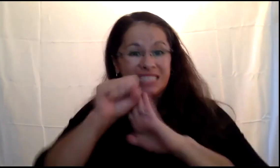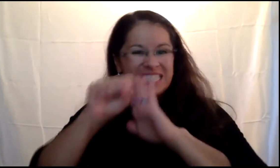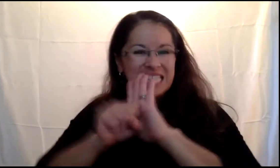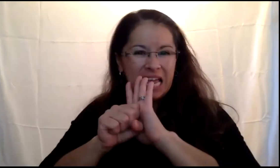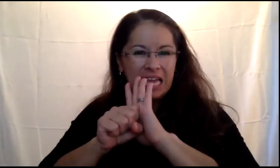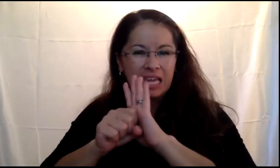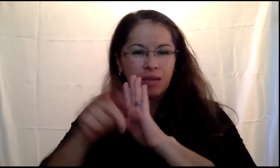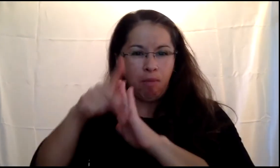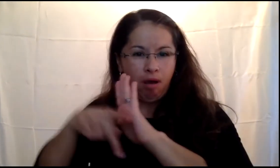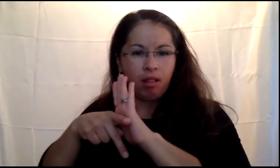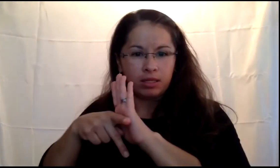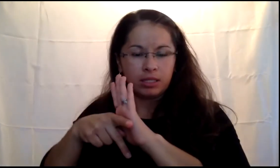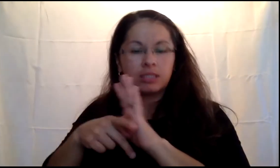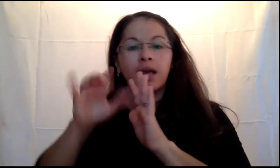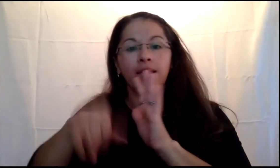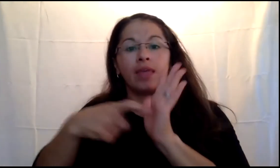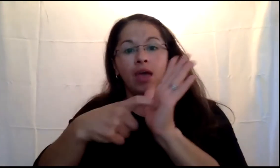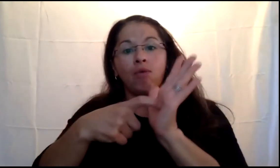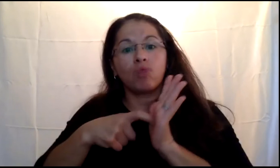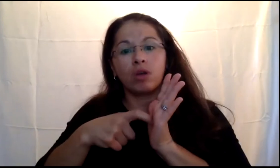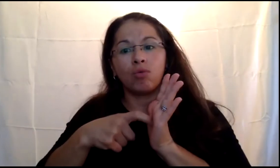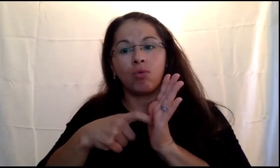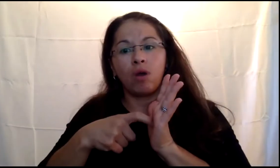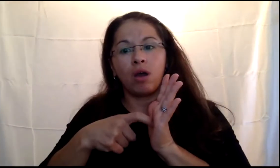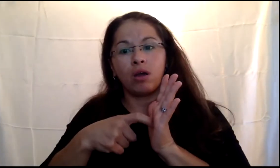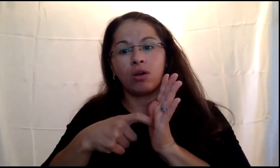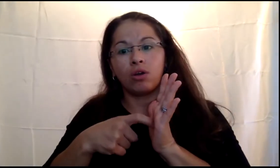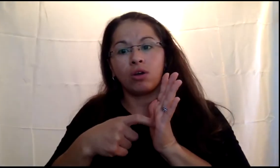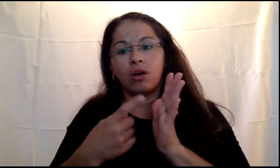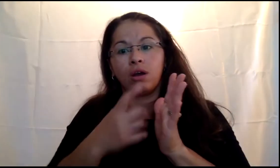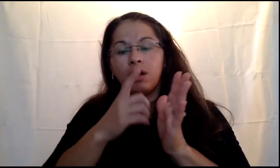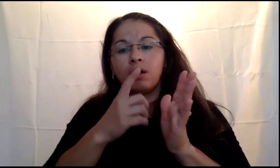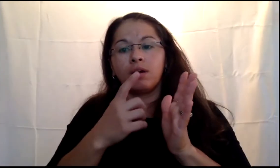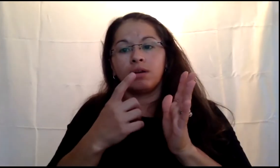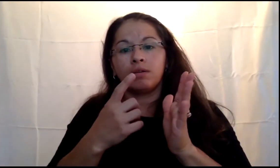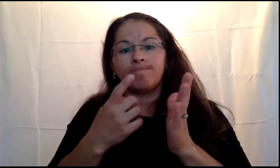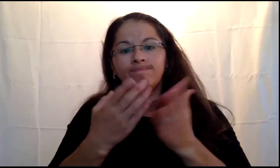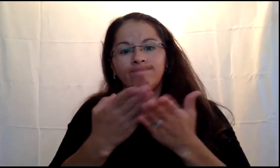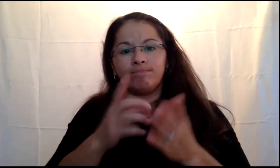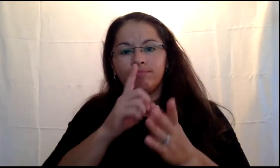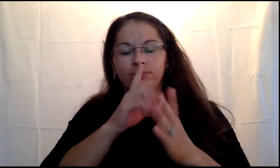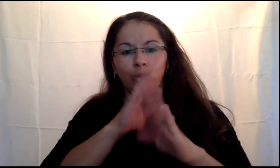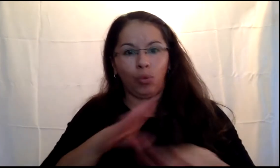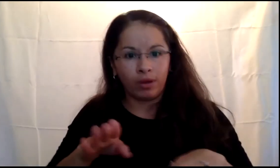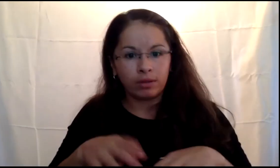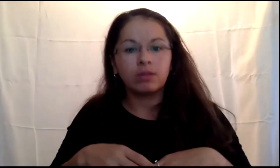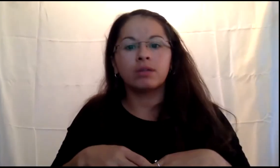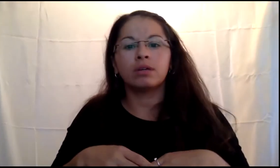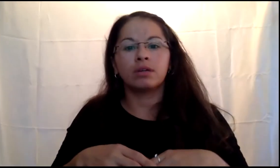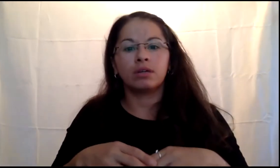or control access to higher education, right? Because there's no guarantee in the federal law to higher ed,